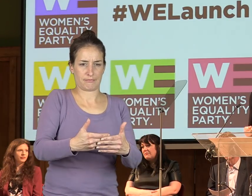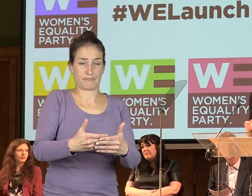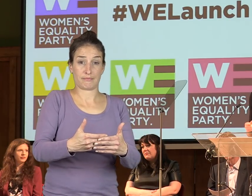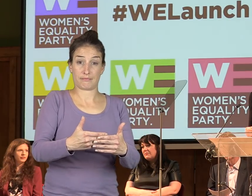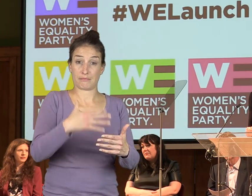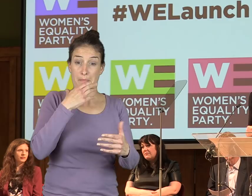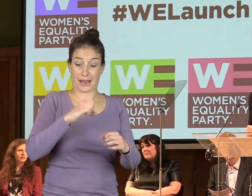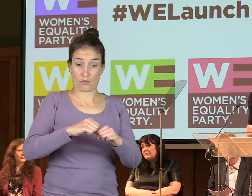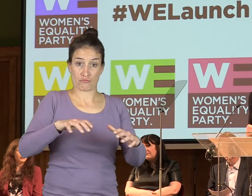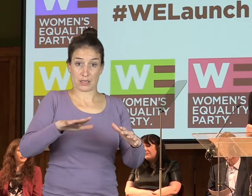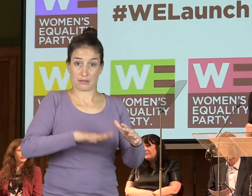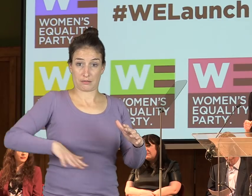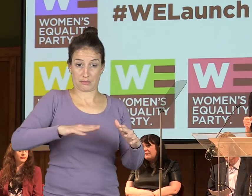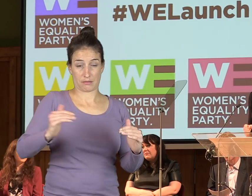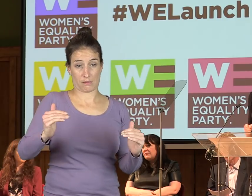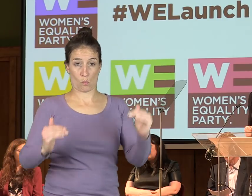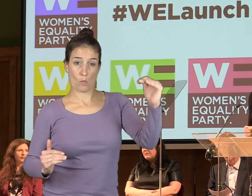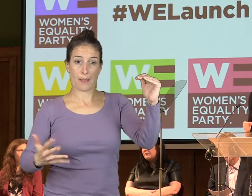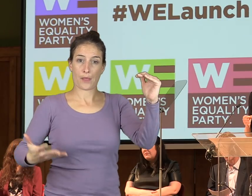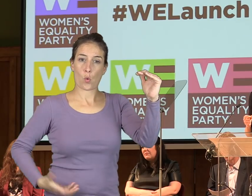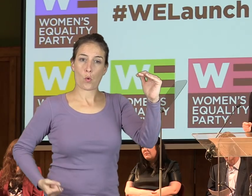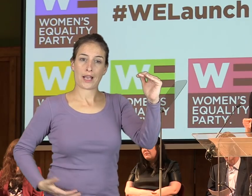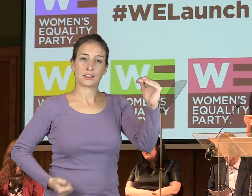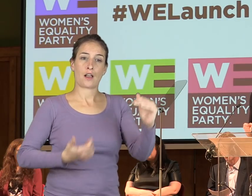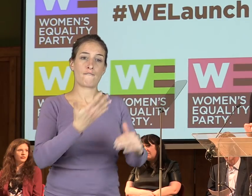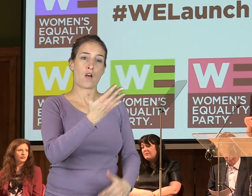£516 billion and women earned